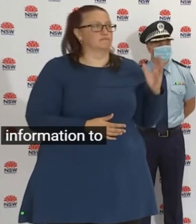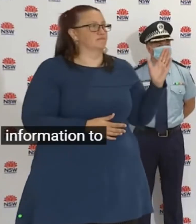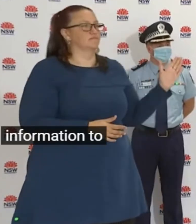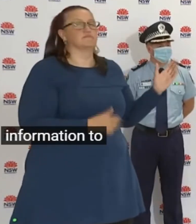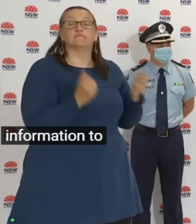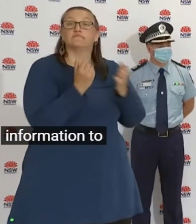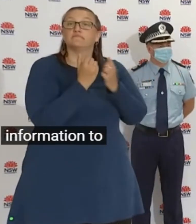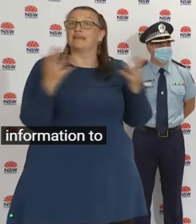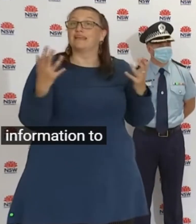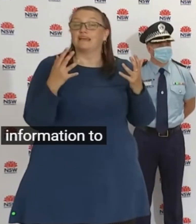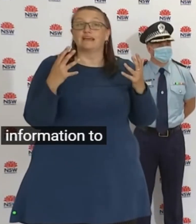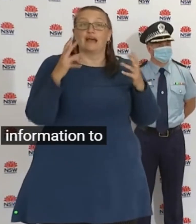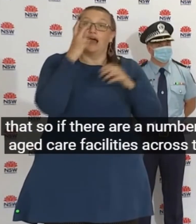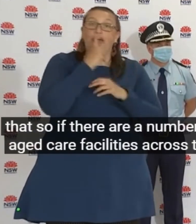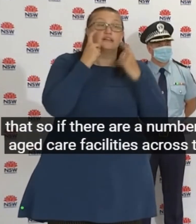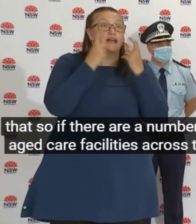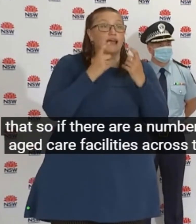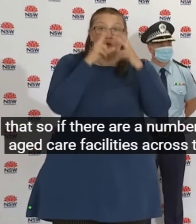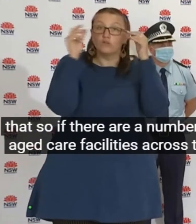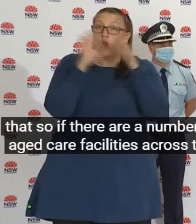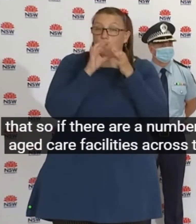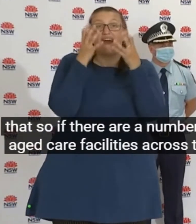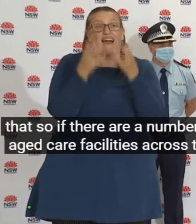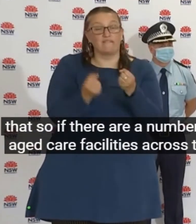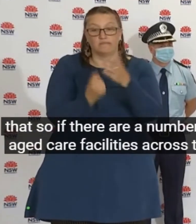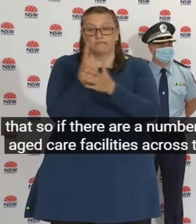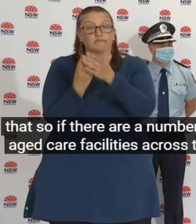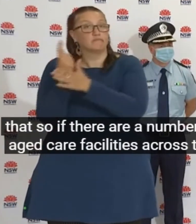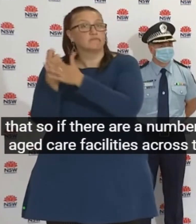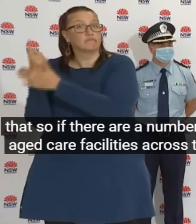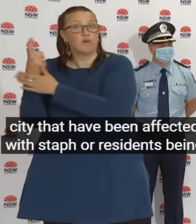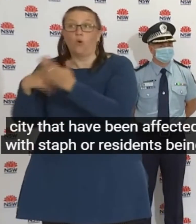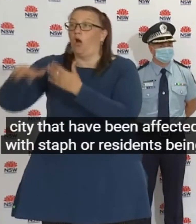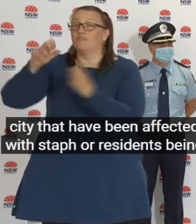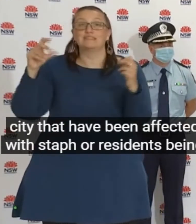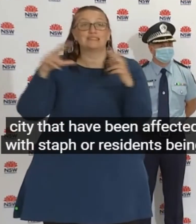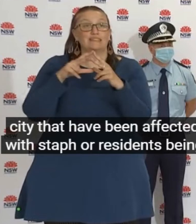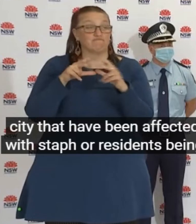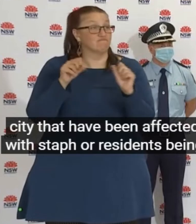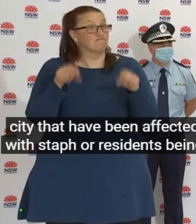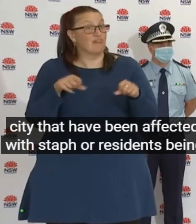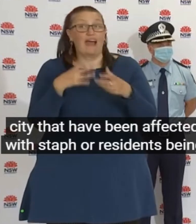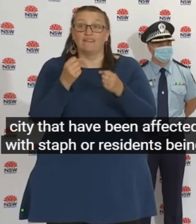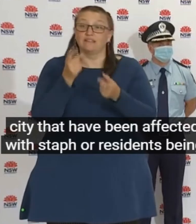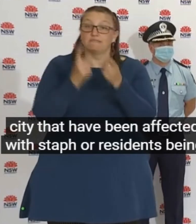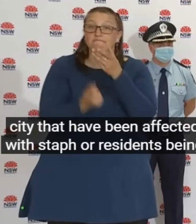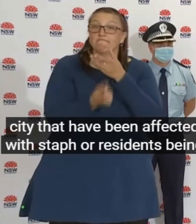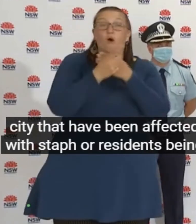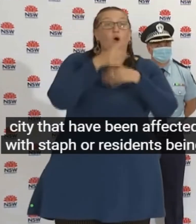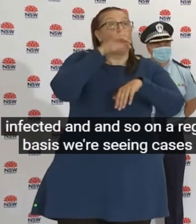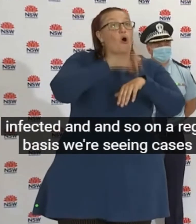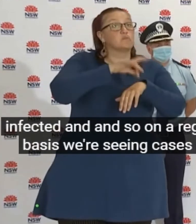or residents being infected, and so on a regular basis we're seeing cases in hospital settings or in aged care